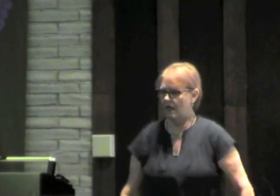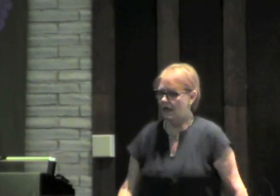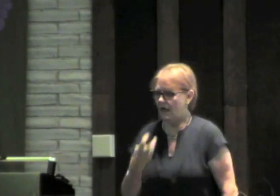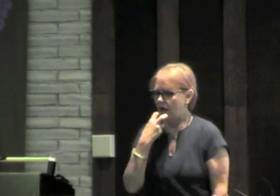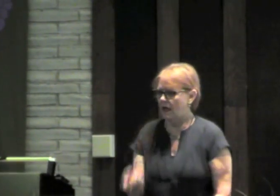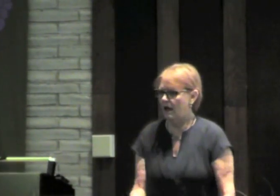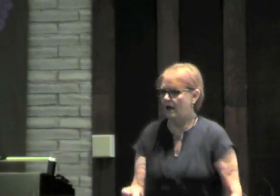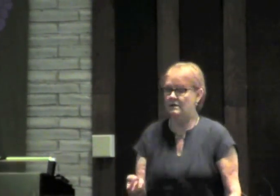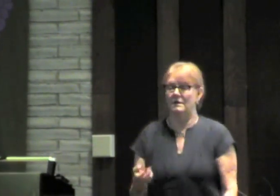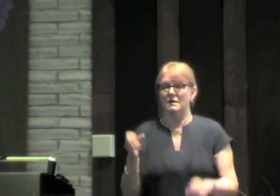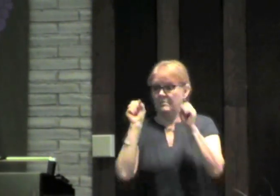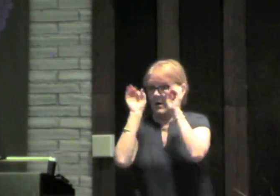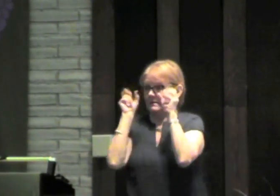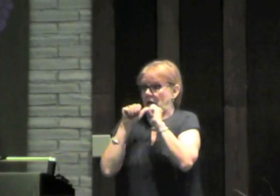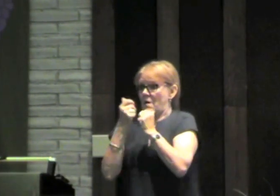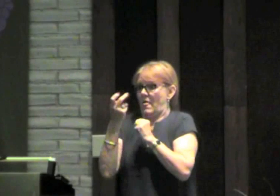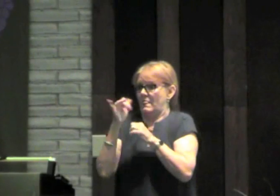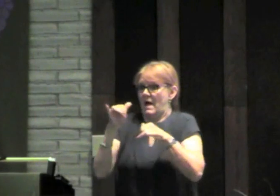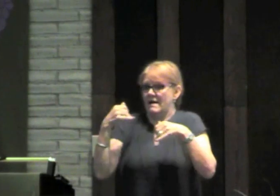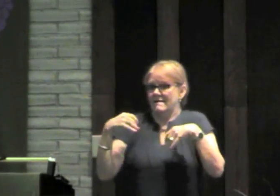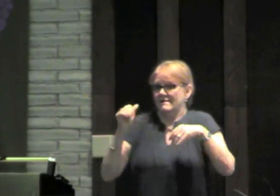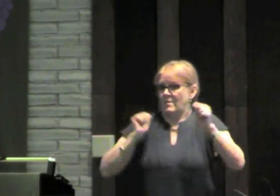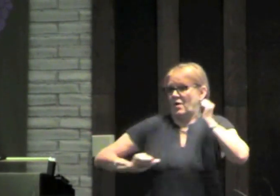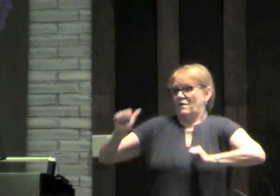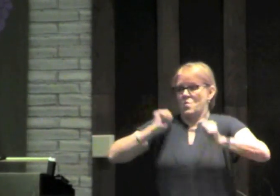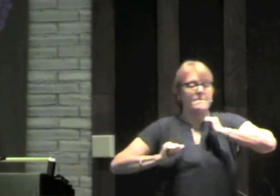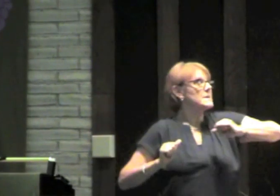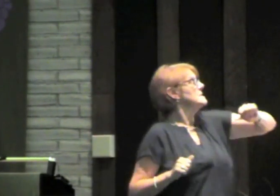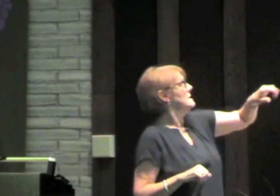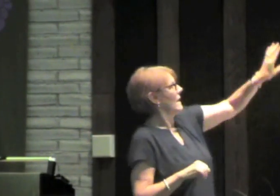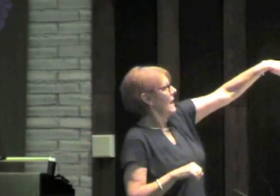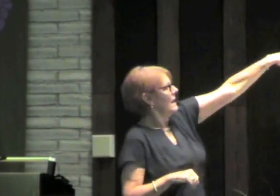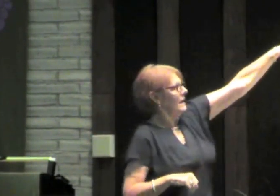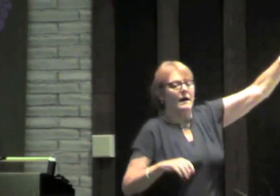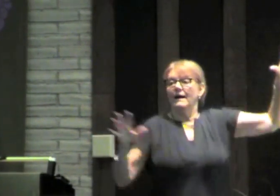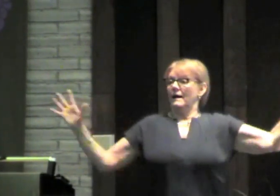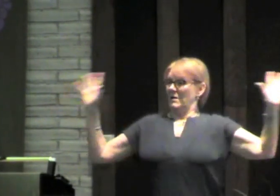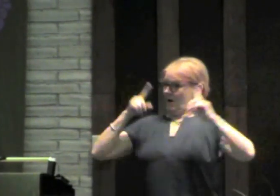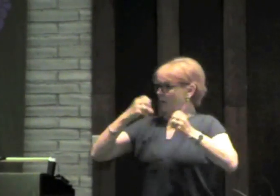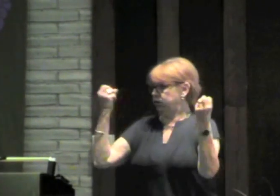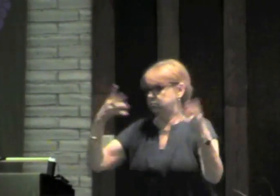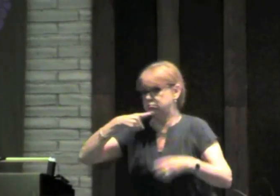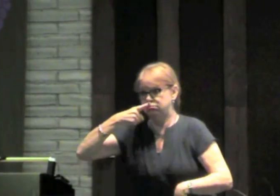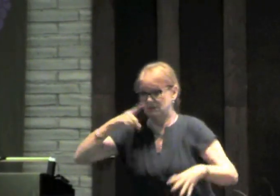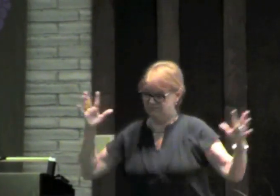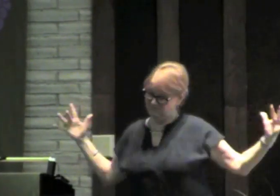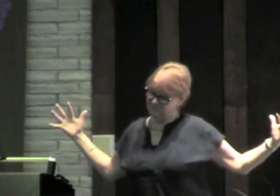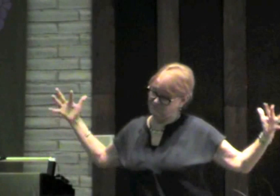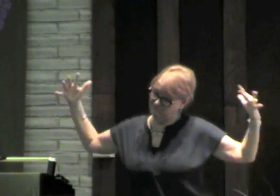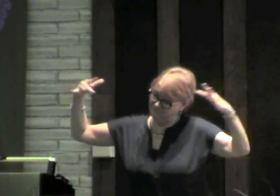Haifa. It was truly astounding to see their performance. And there were lots of